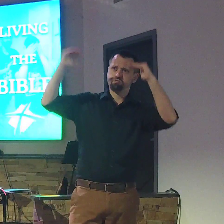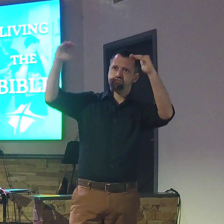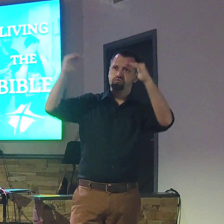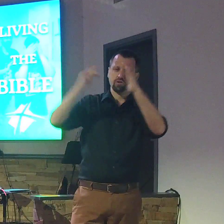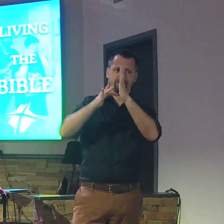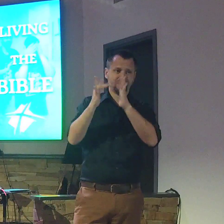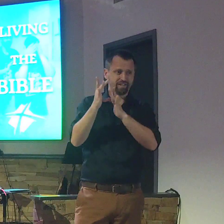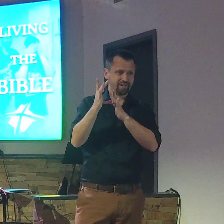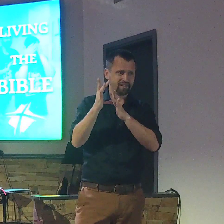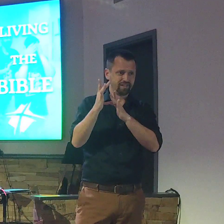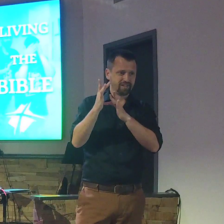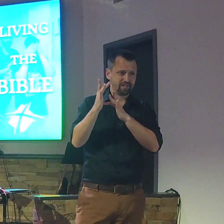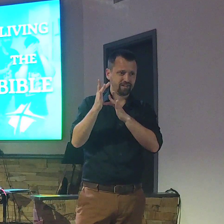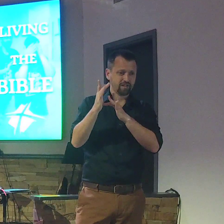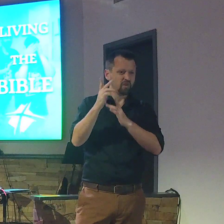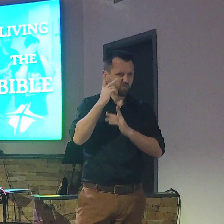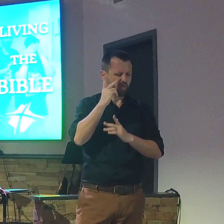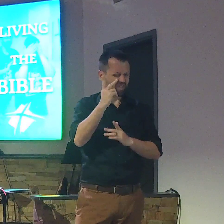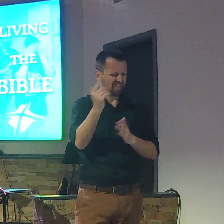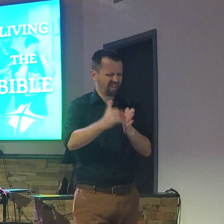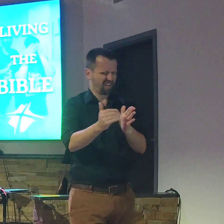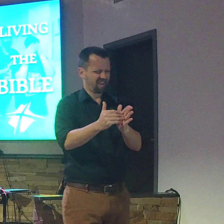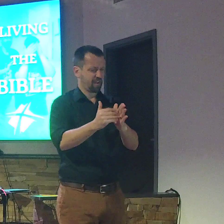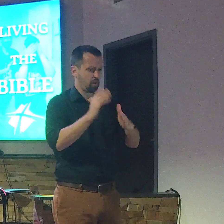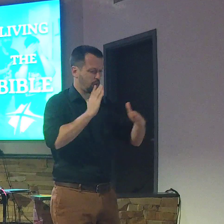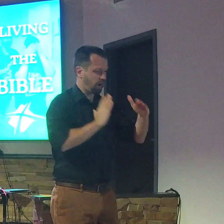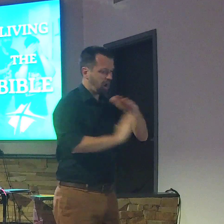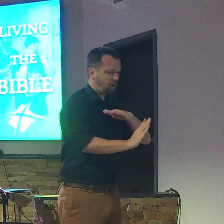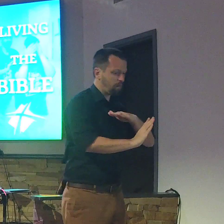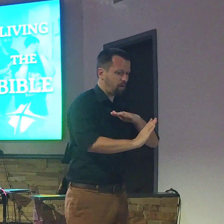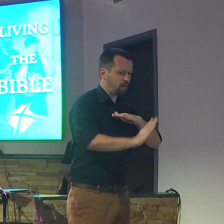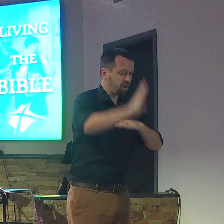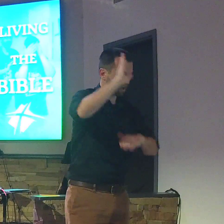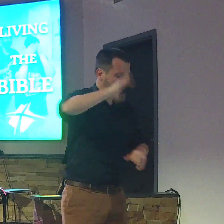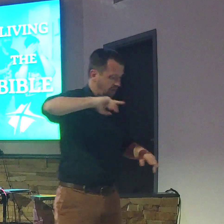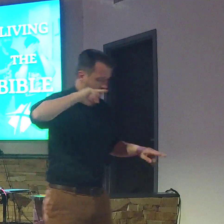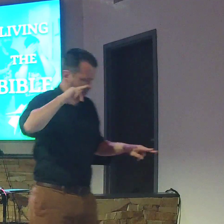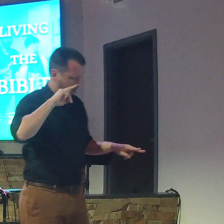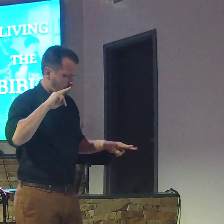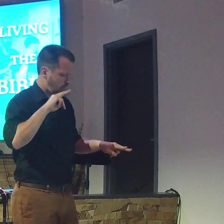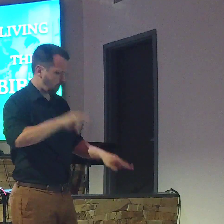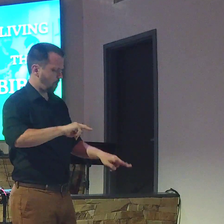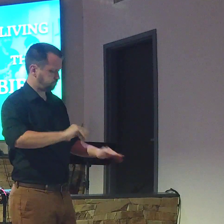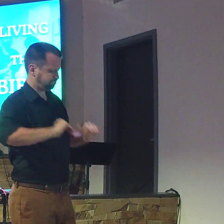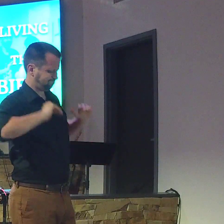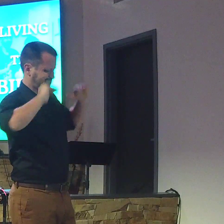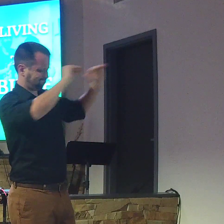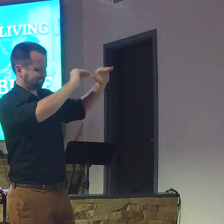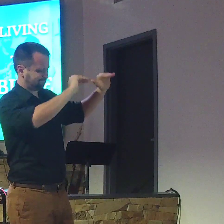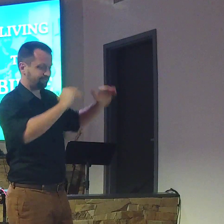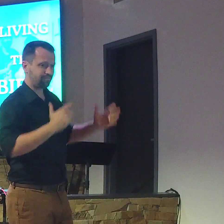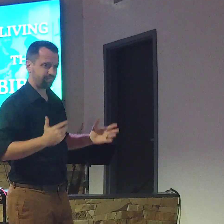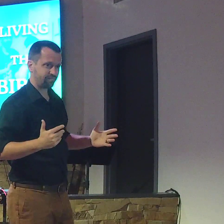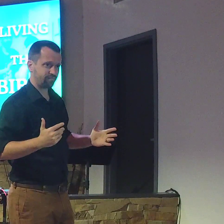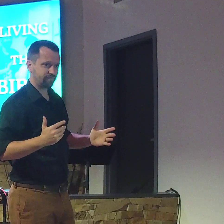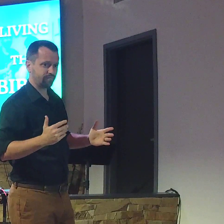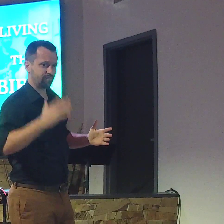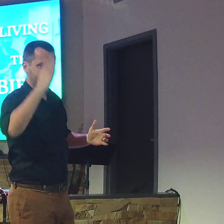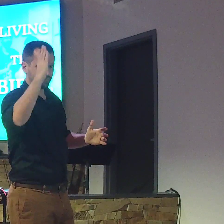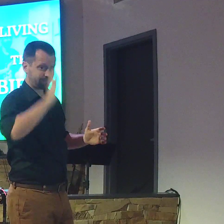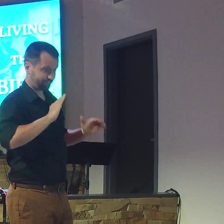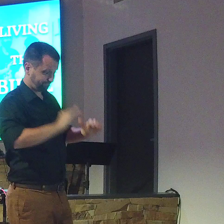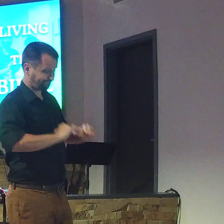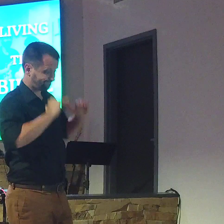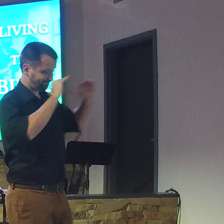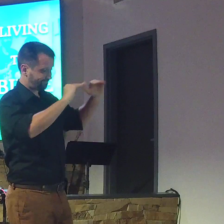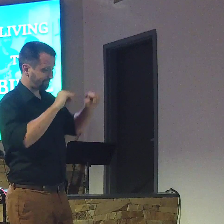in Scripture, that when we're humbled, that's really in God's eyes when we're exalted. God highly exalted